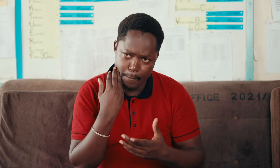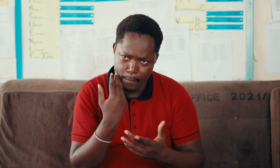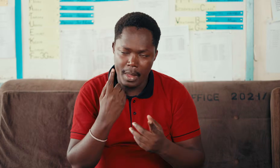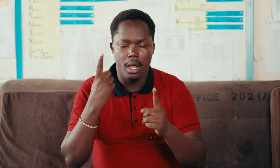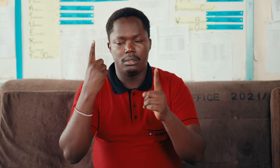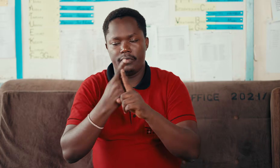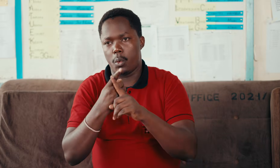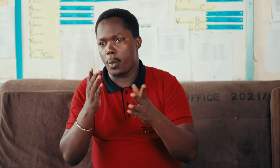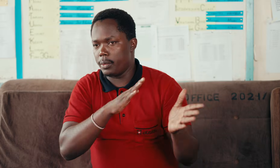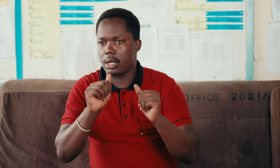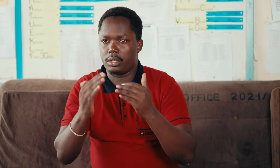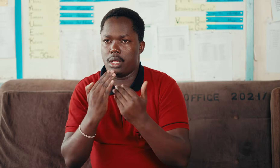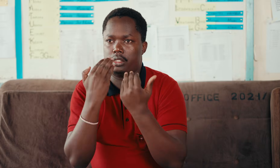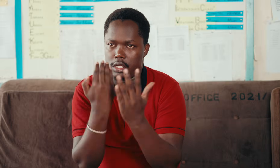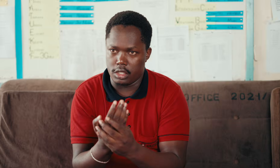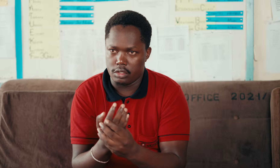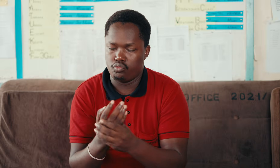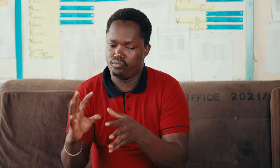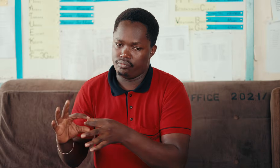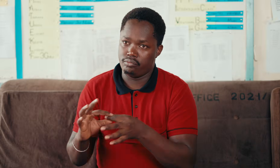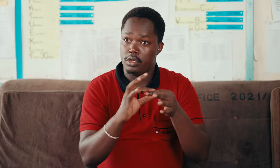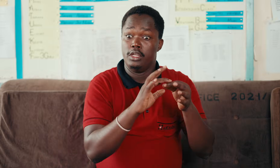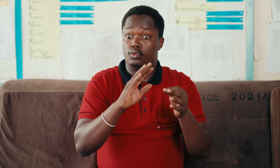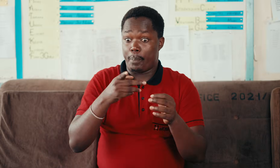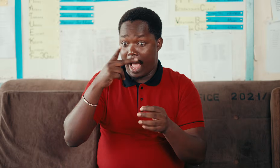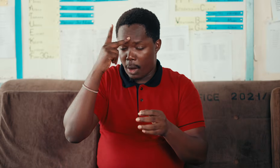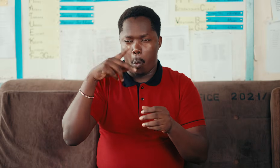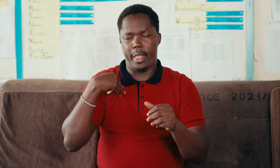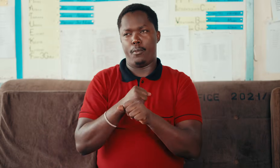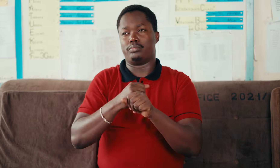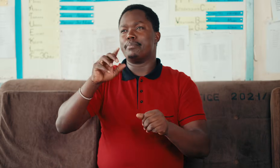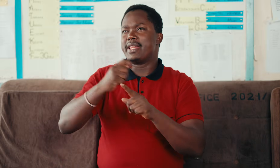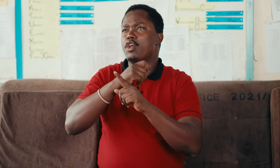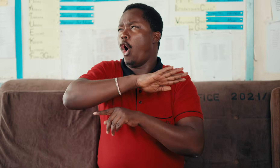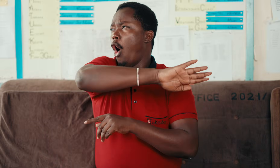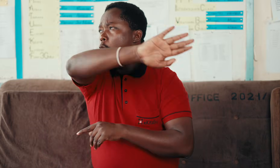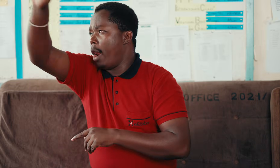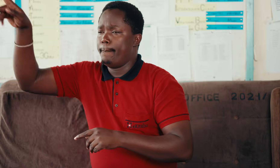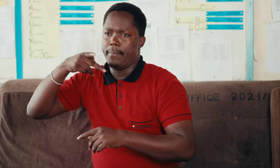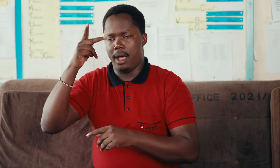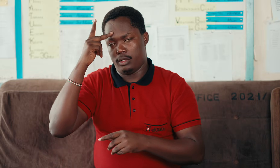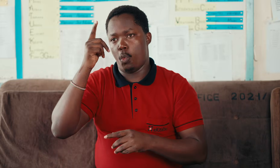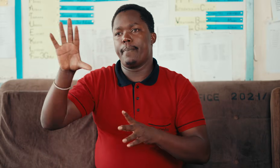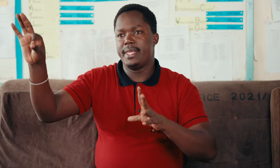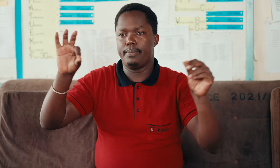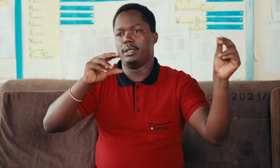children at home. Different ways they can take care of their children. So that because we cannot be able to train all the parents, so we